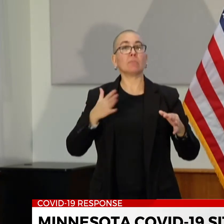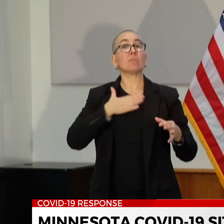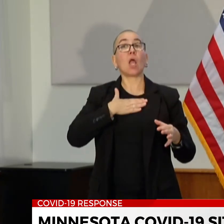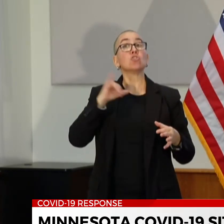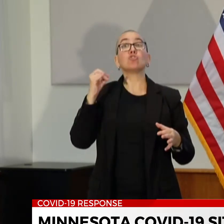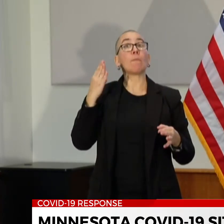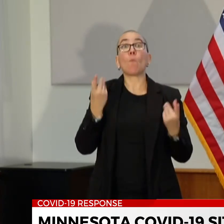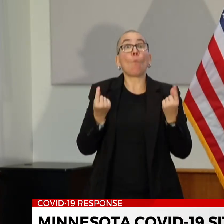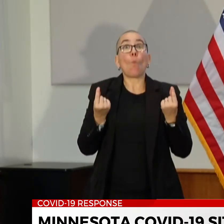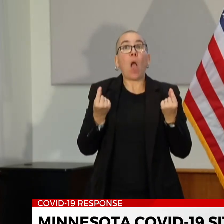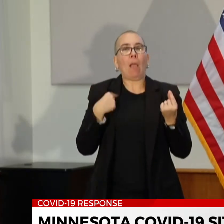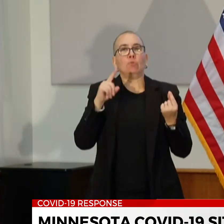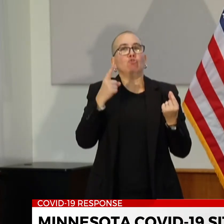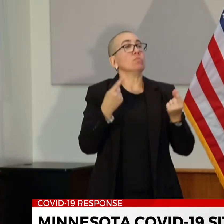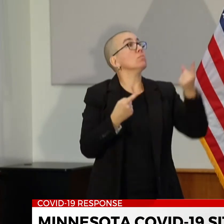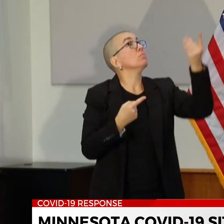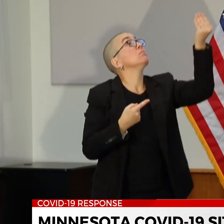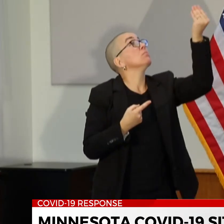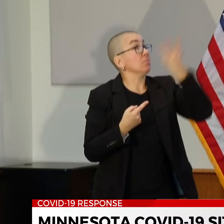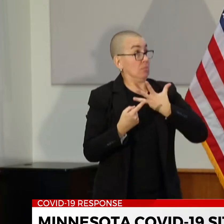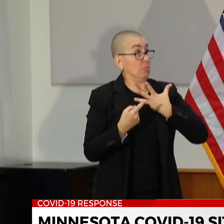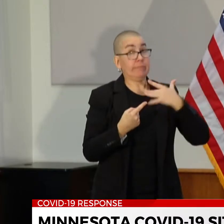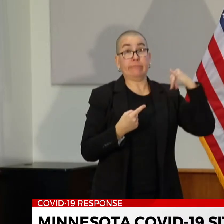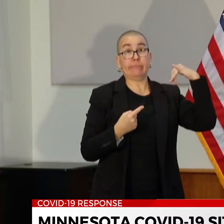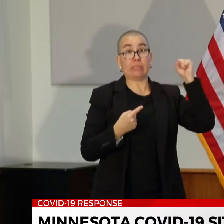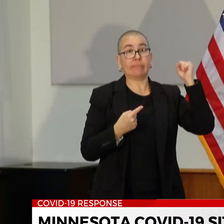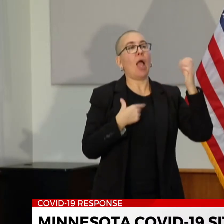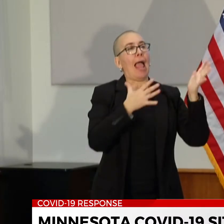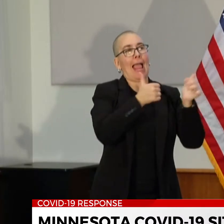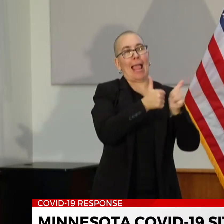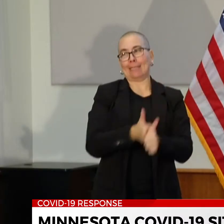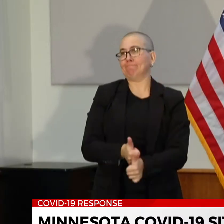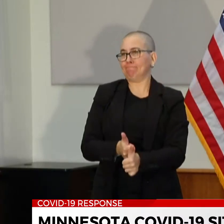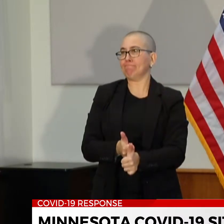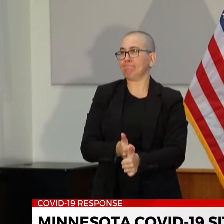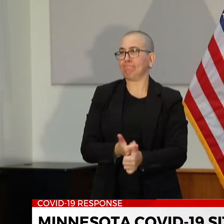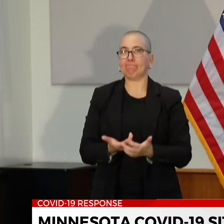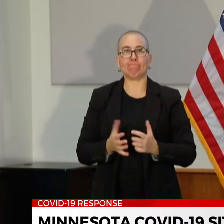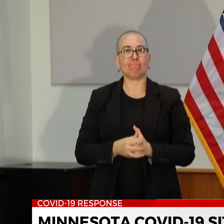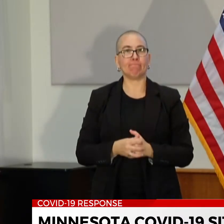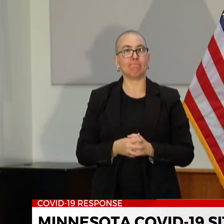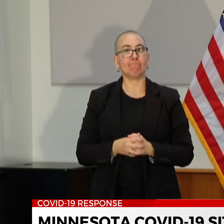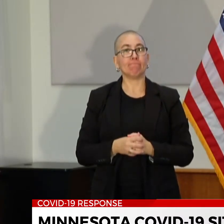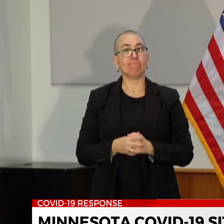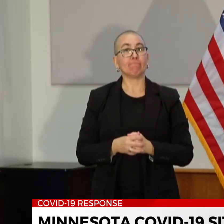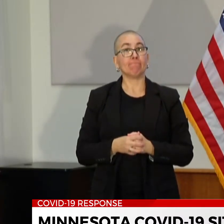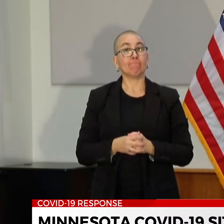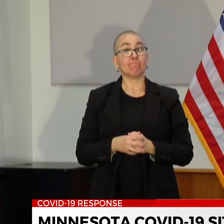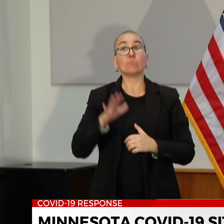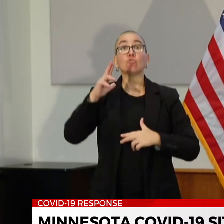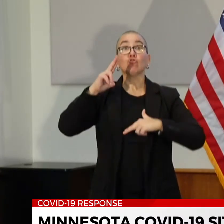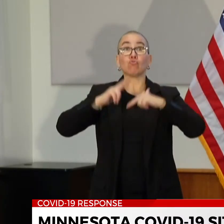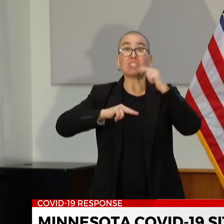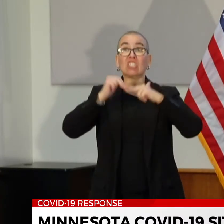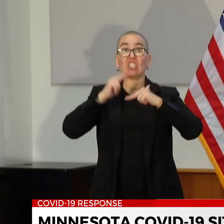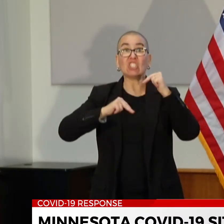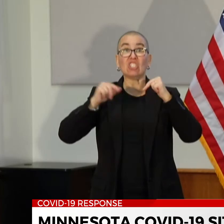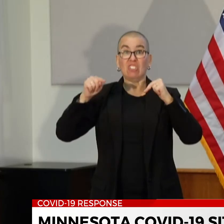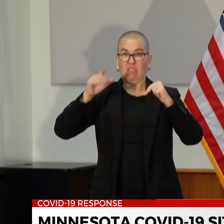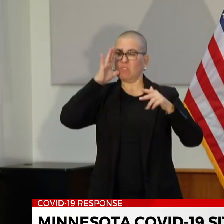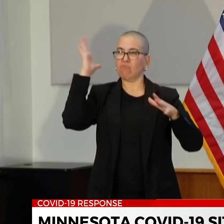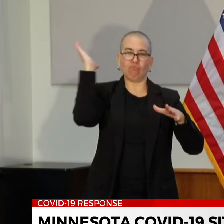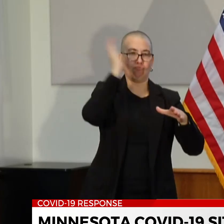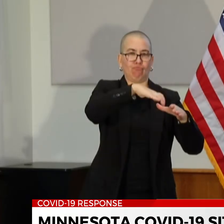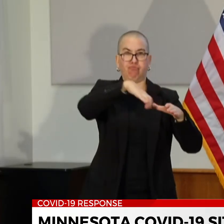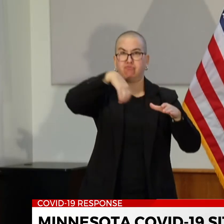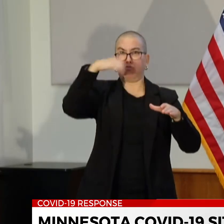was followed correctly. It stands up in court. At this point in time, I think everything's out there. I think construction will go forward. If the courts choose